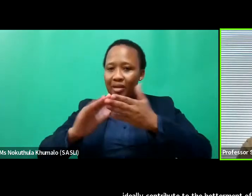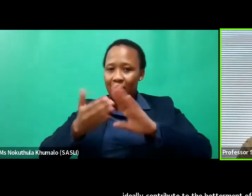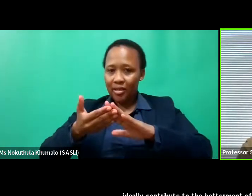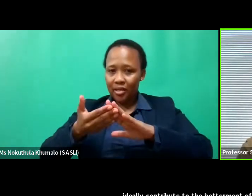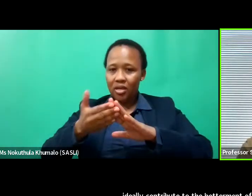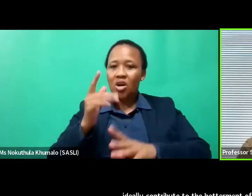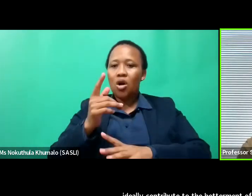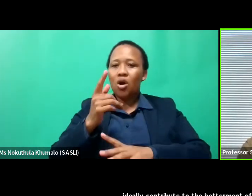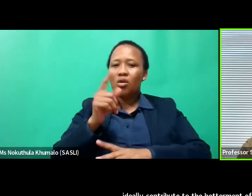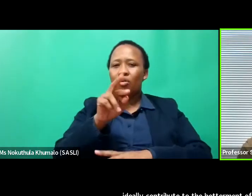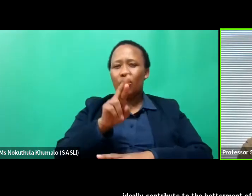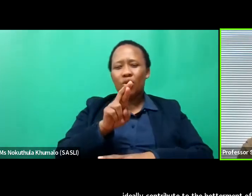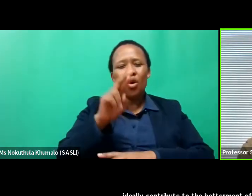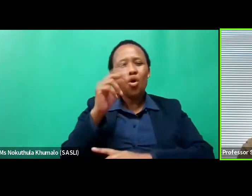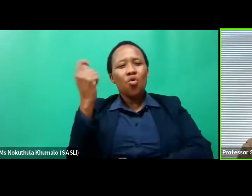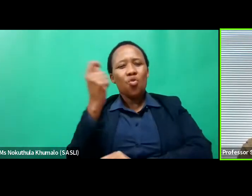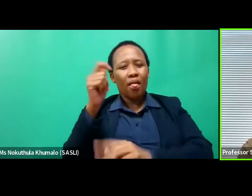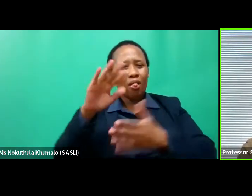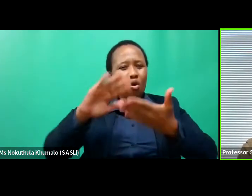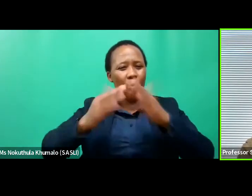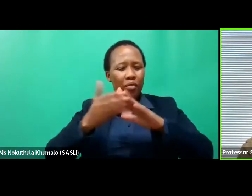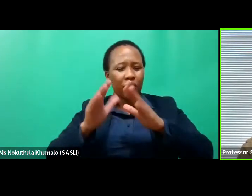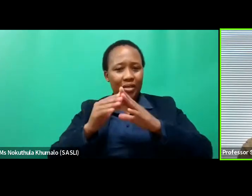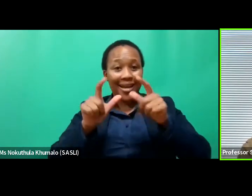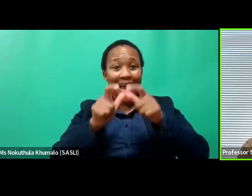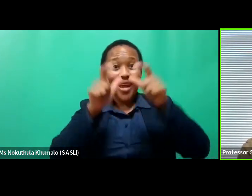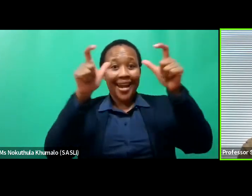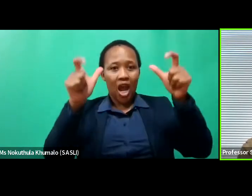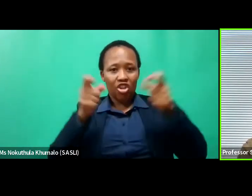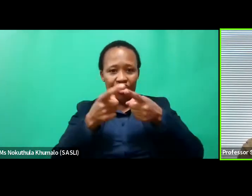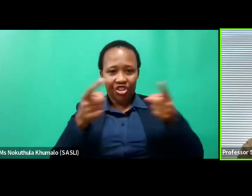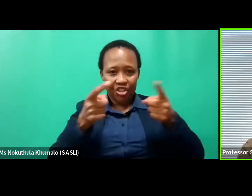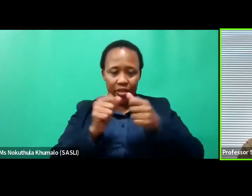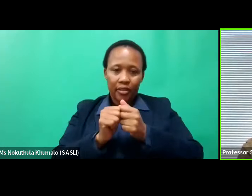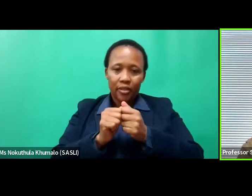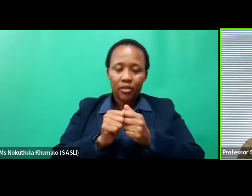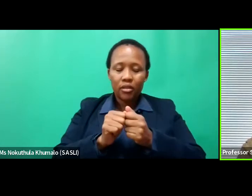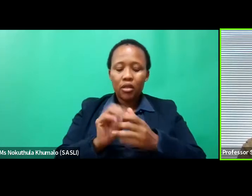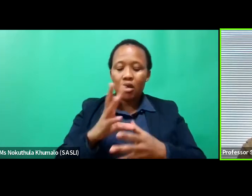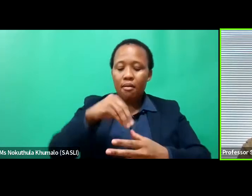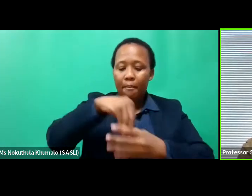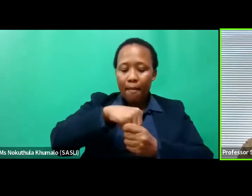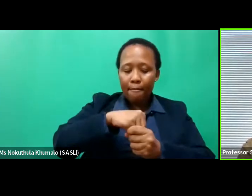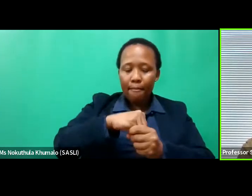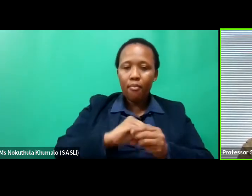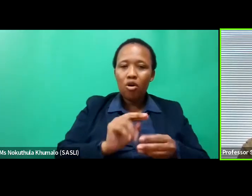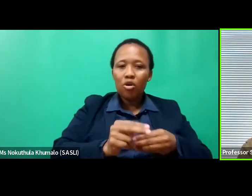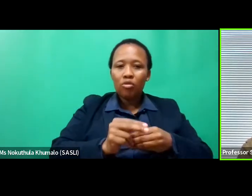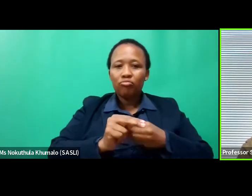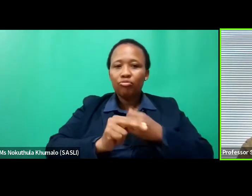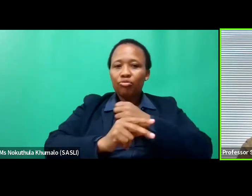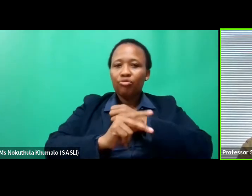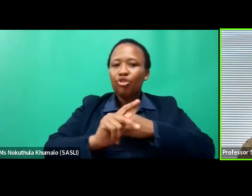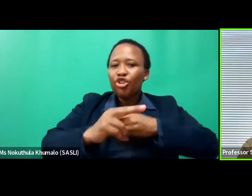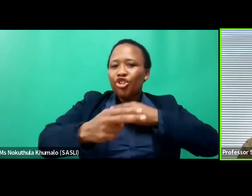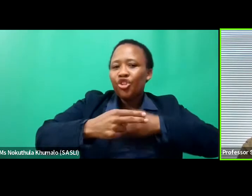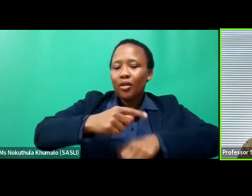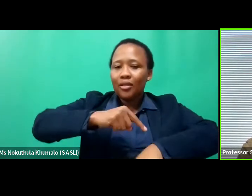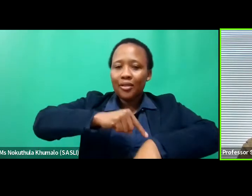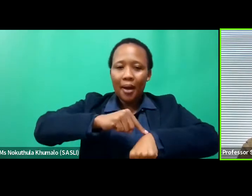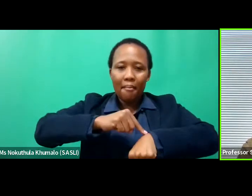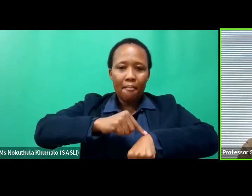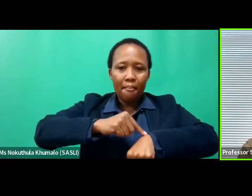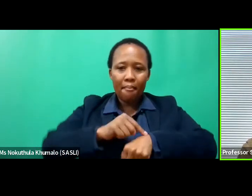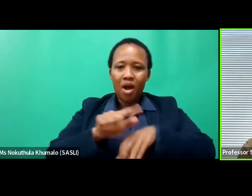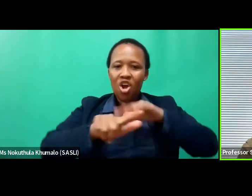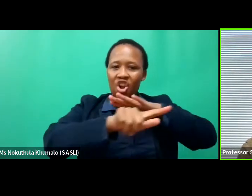So this implies that the knowledge generated will contribute not only to short-term local and regional objectives, but will accrue benefits